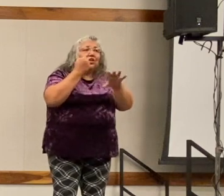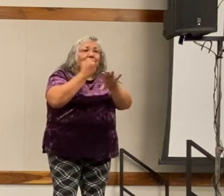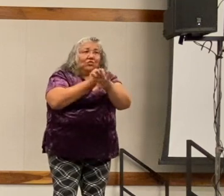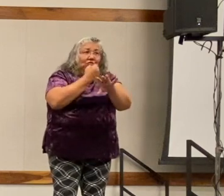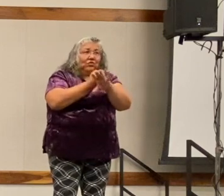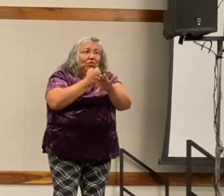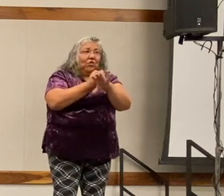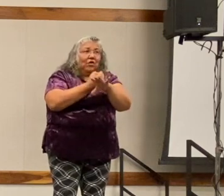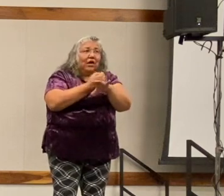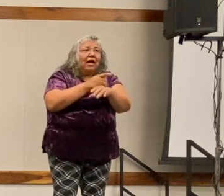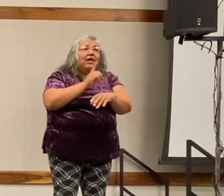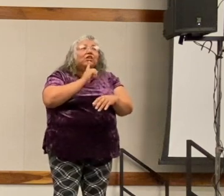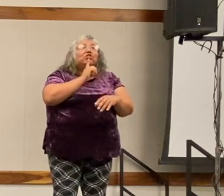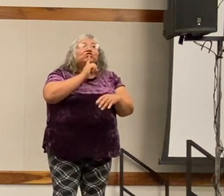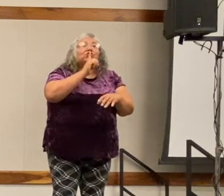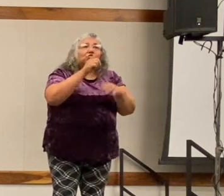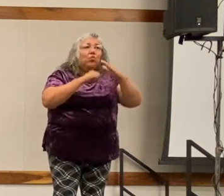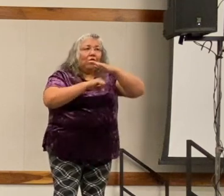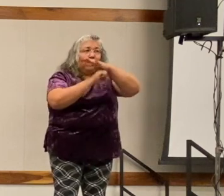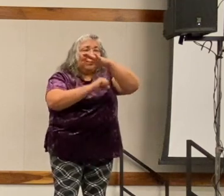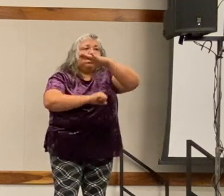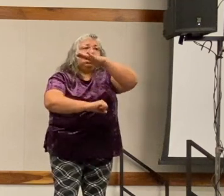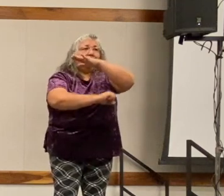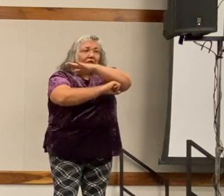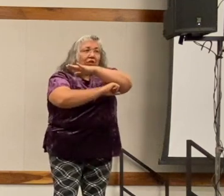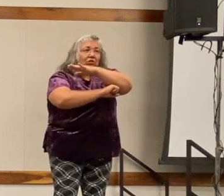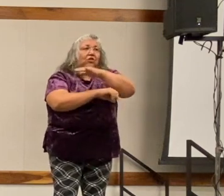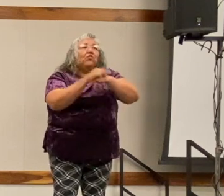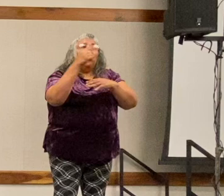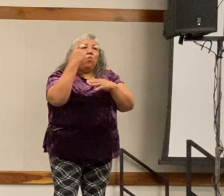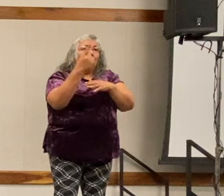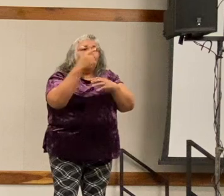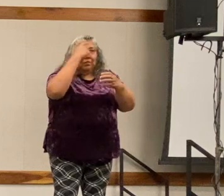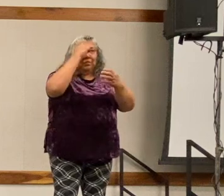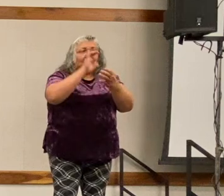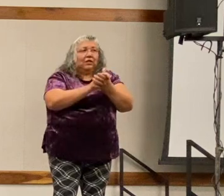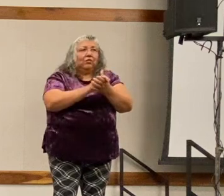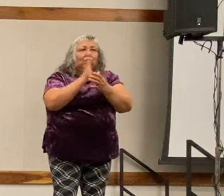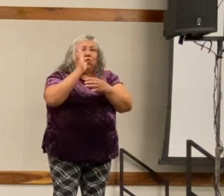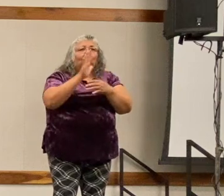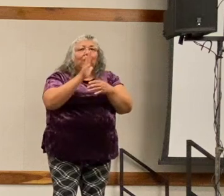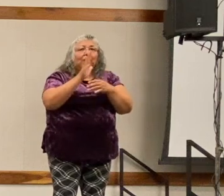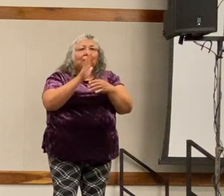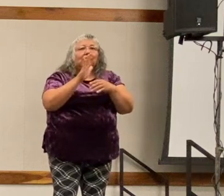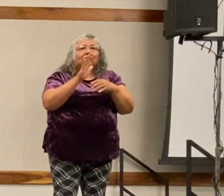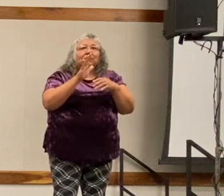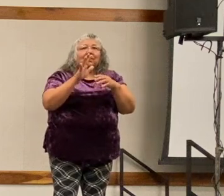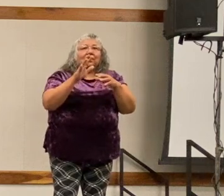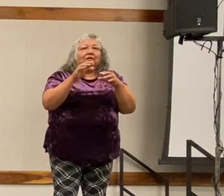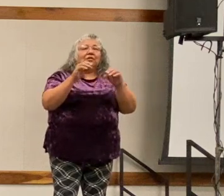a sure foundation. The one who believes will be